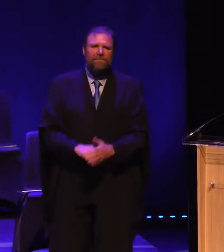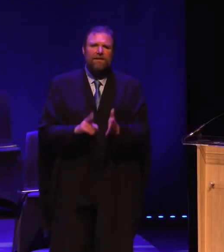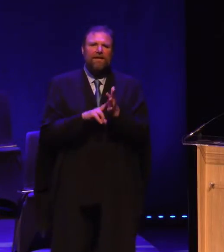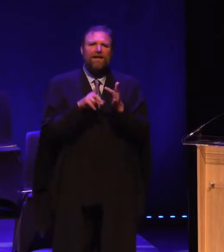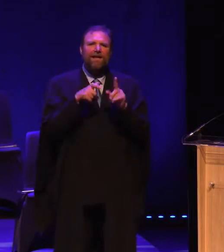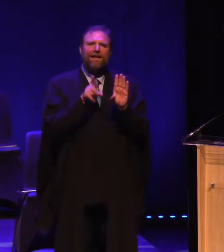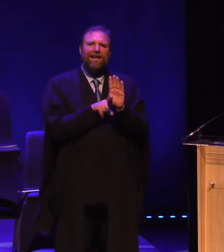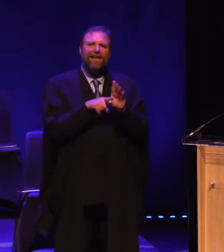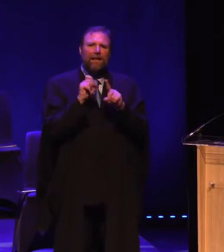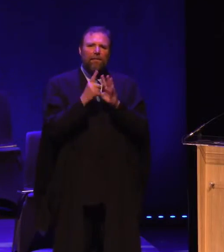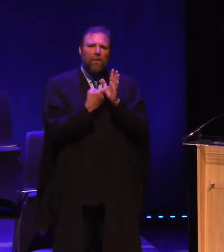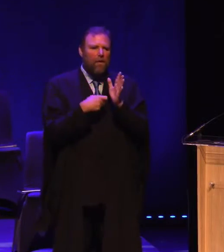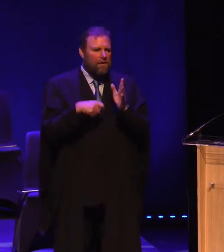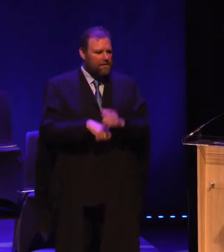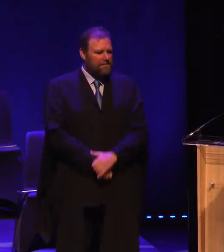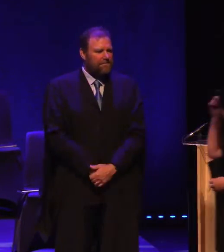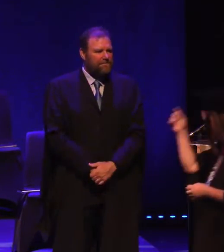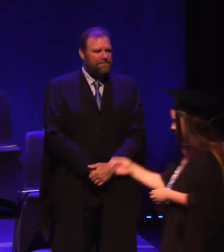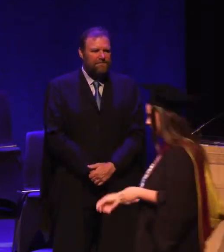Nikki Hoare.